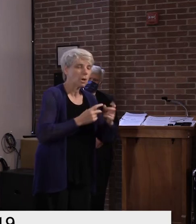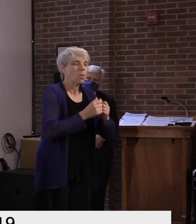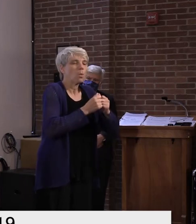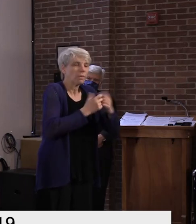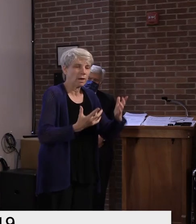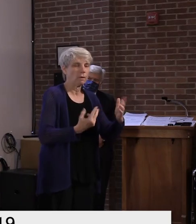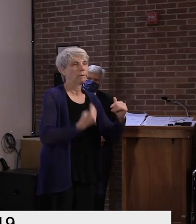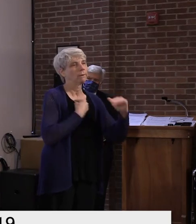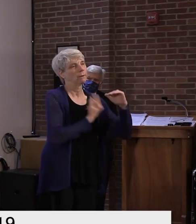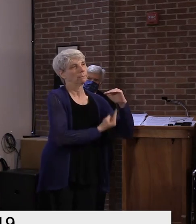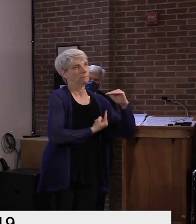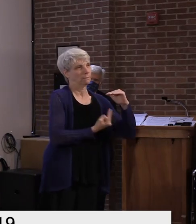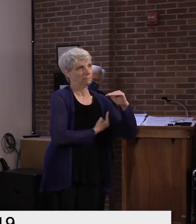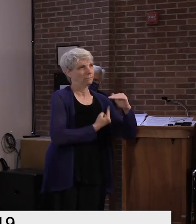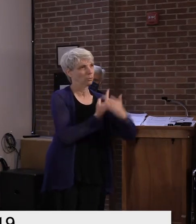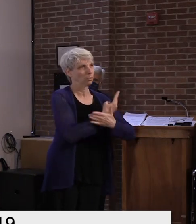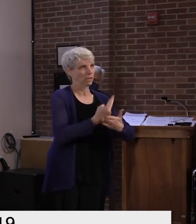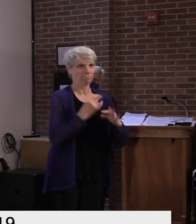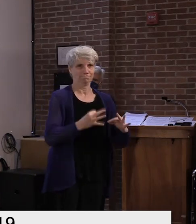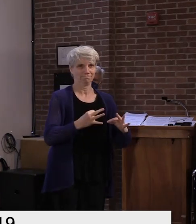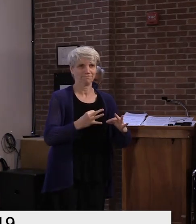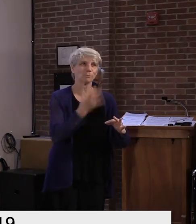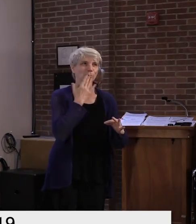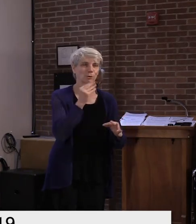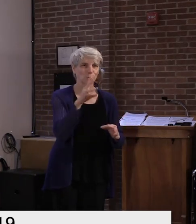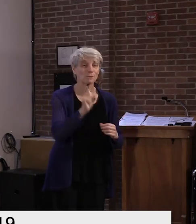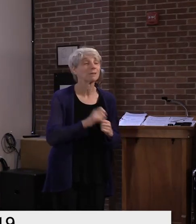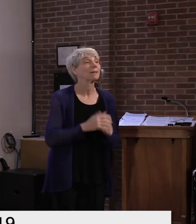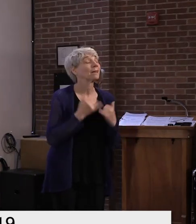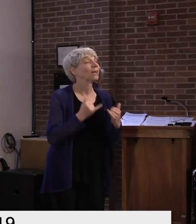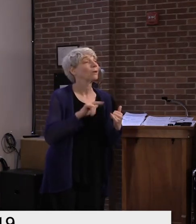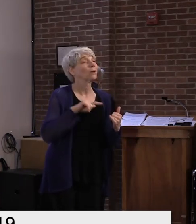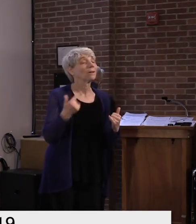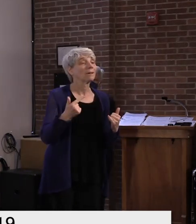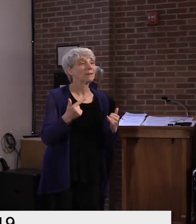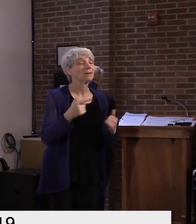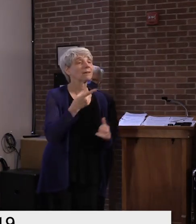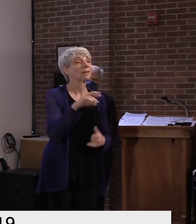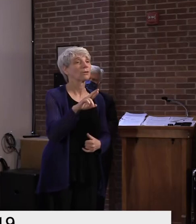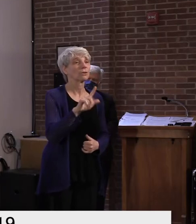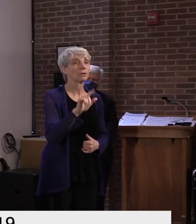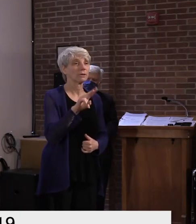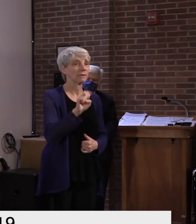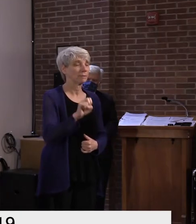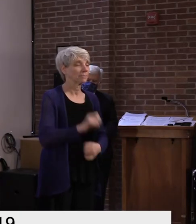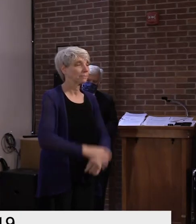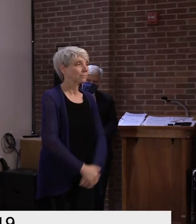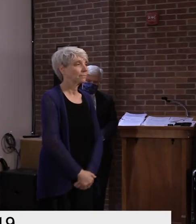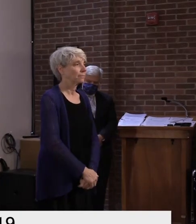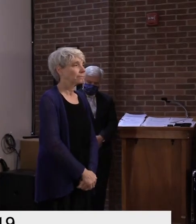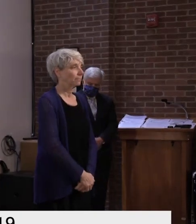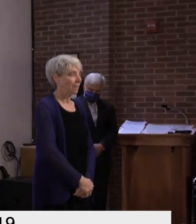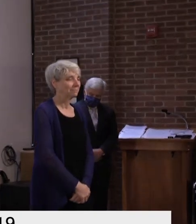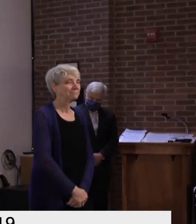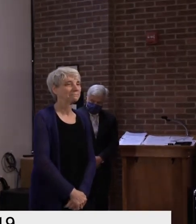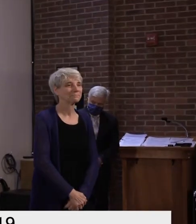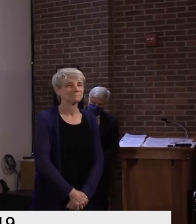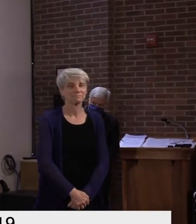certainly is a continued favorable trend. So with that, I would like to introduce Dr. Levine.